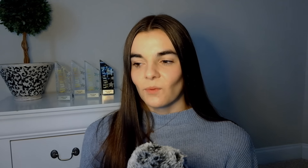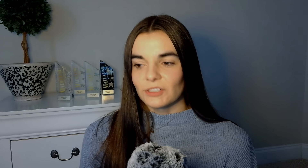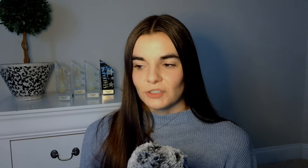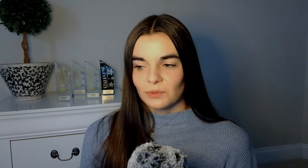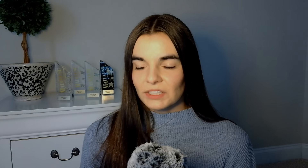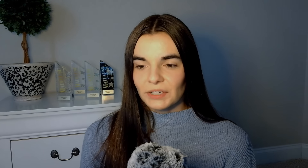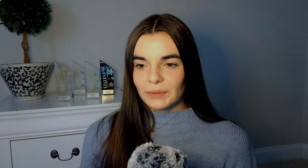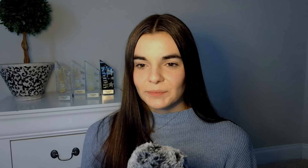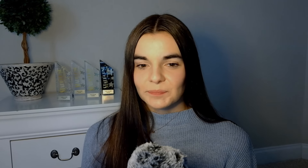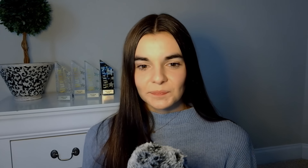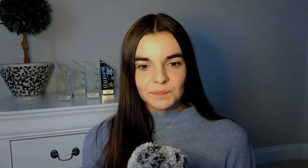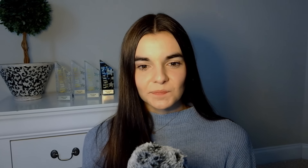what should we do?